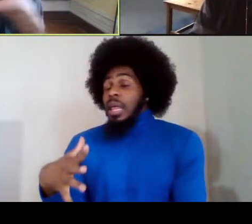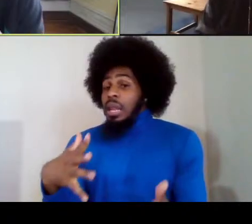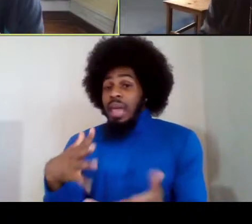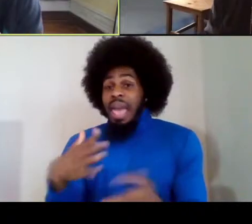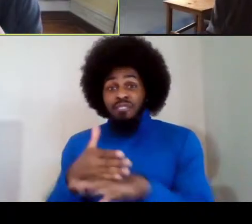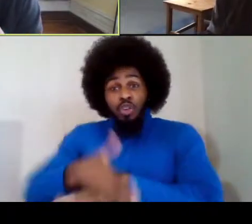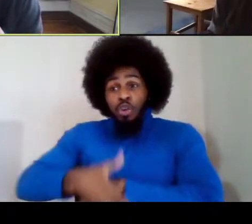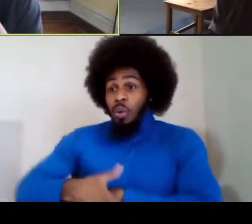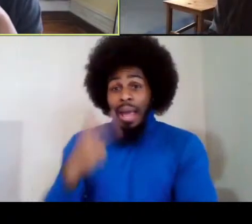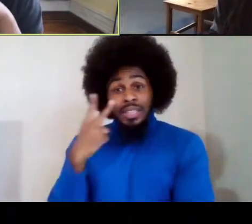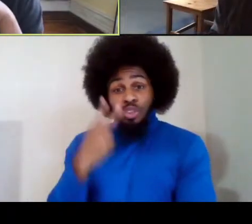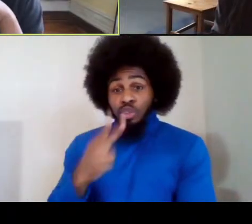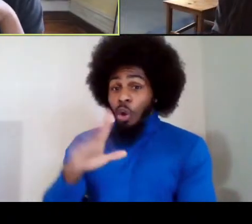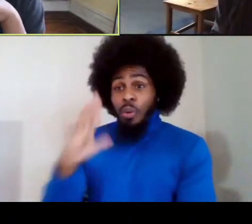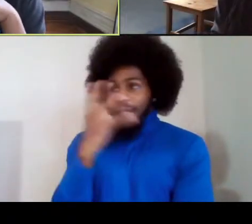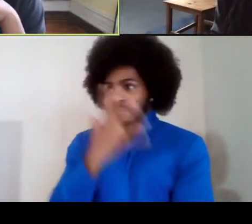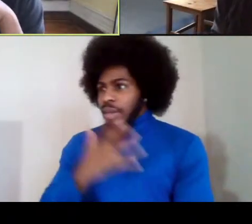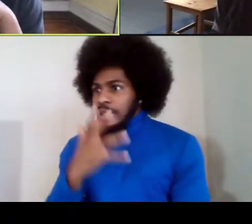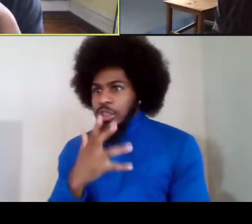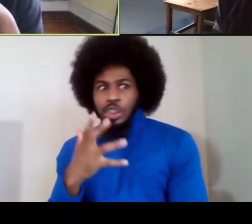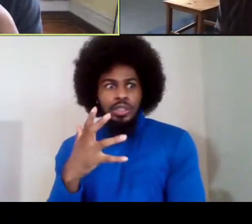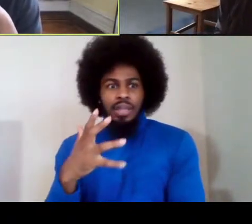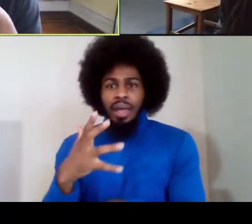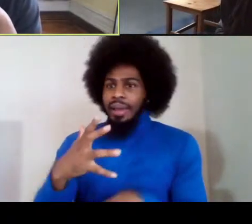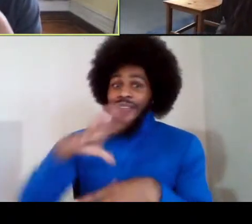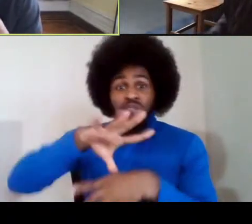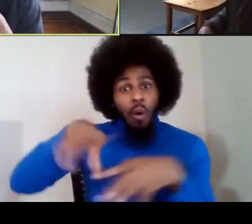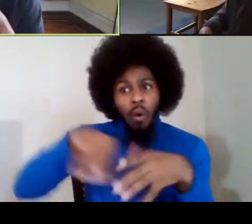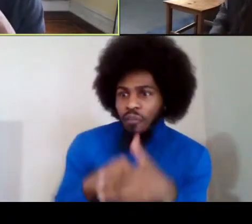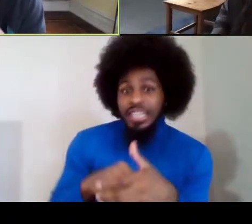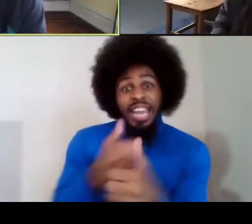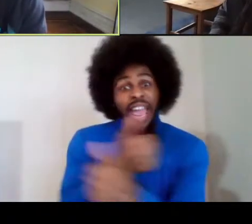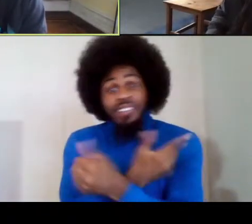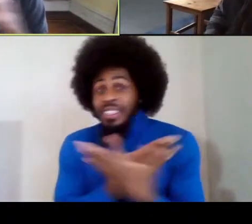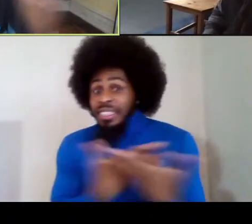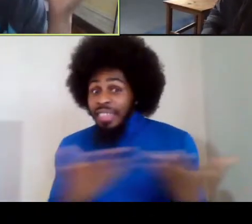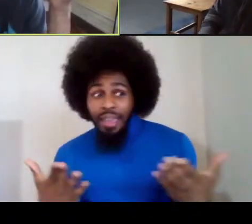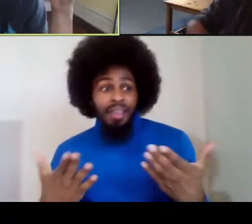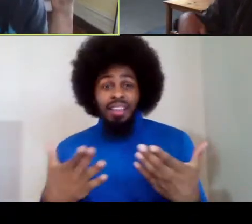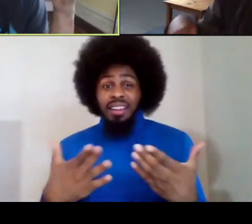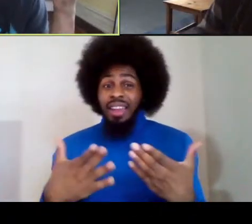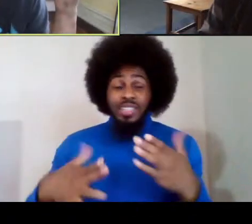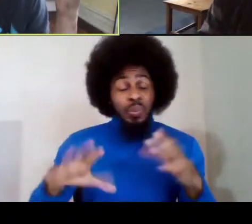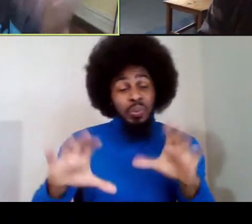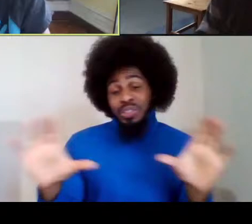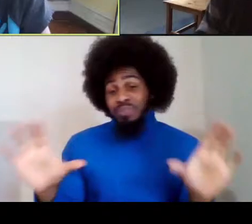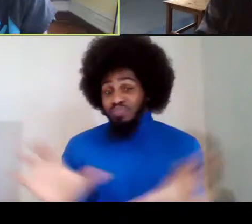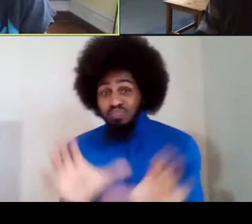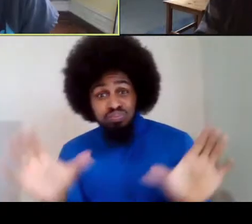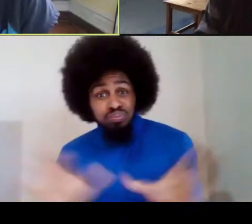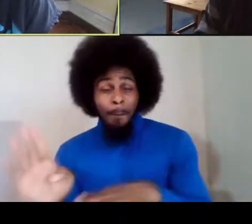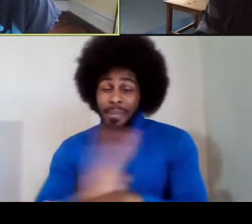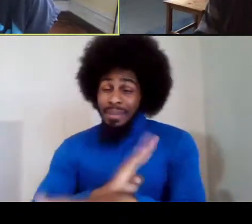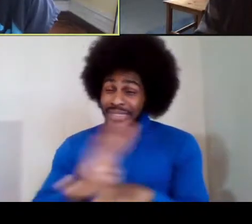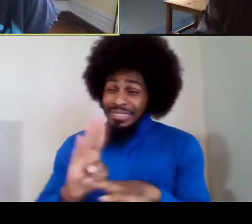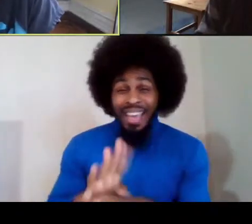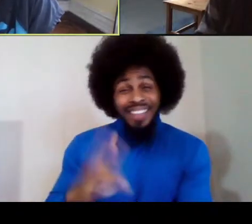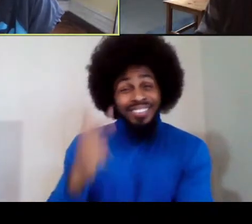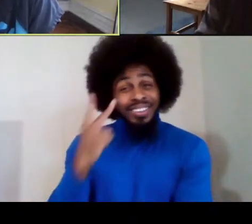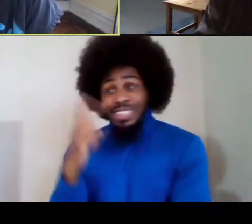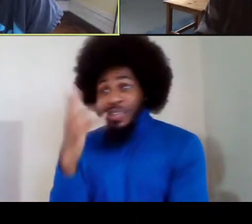I've just been seeing Nyjah everywhere. And I'm like, oh my goodness, I met this person like at the beginning, but maybe it wasn't the beginning and I didn't